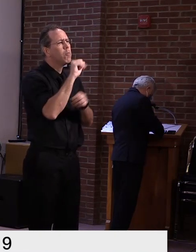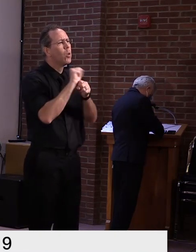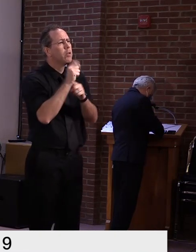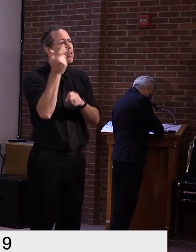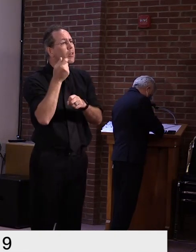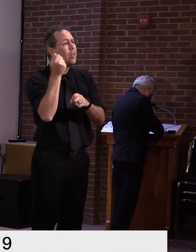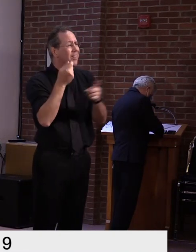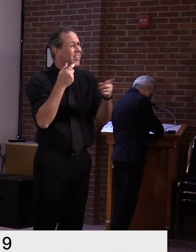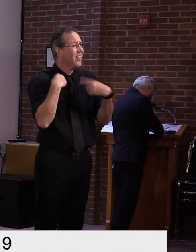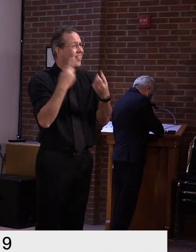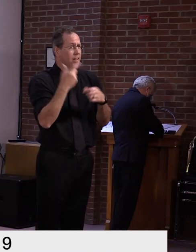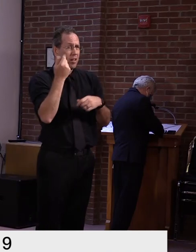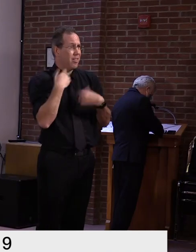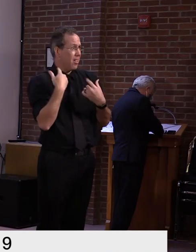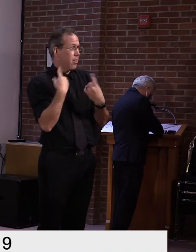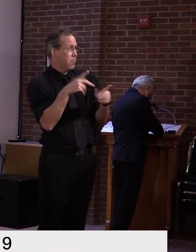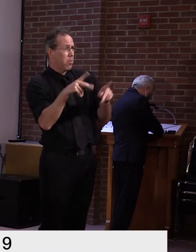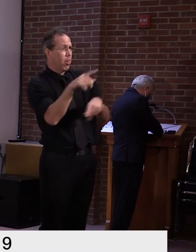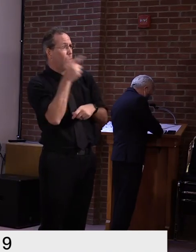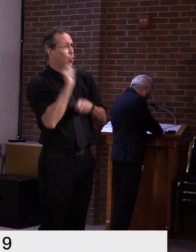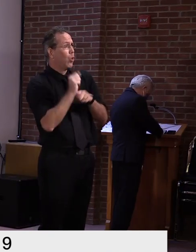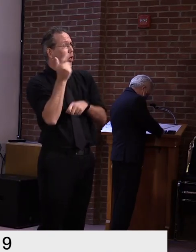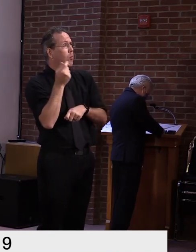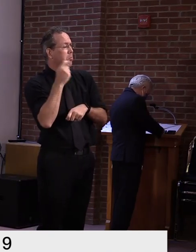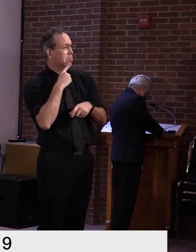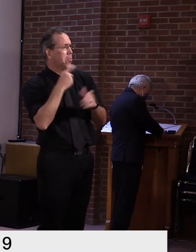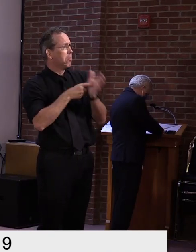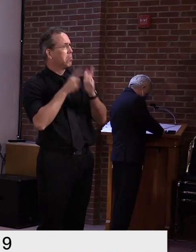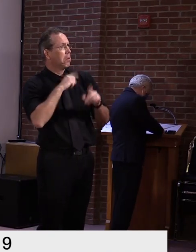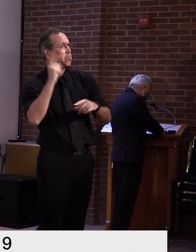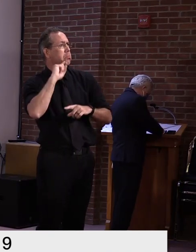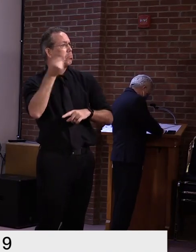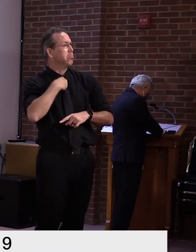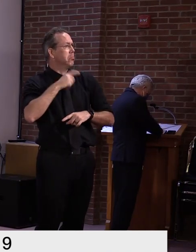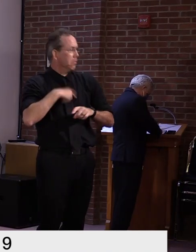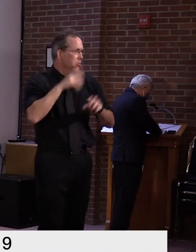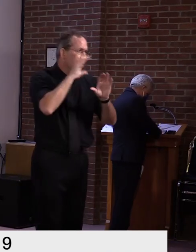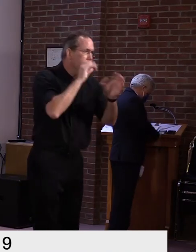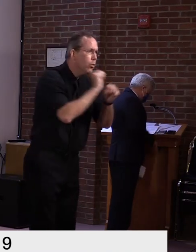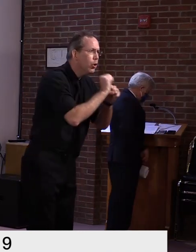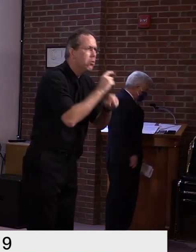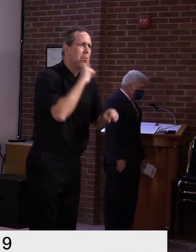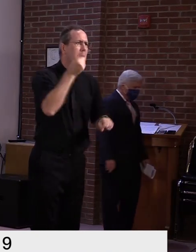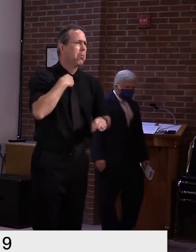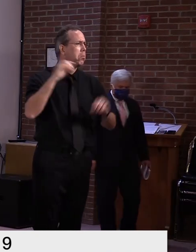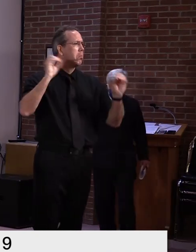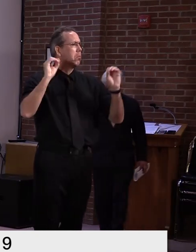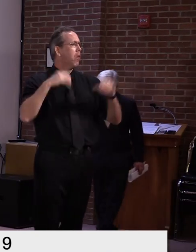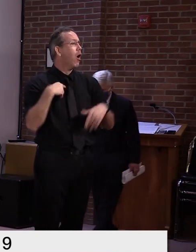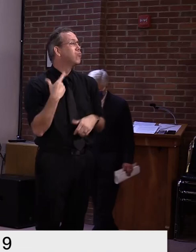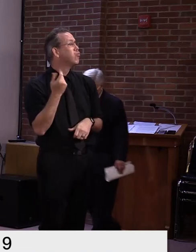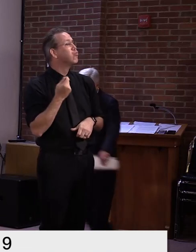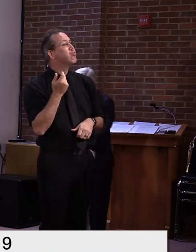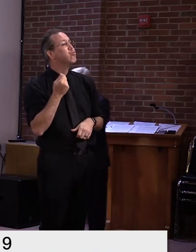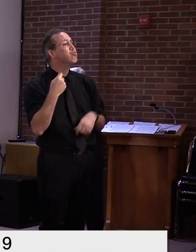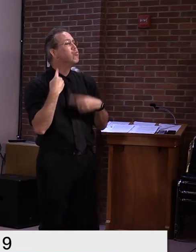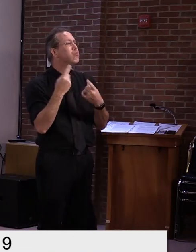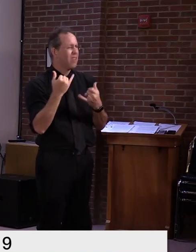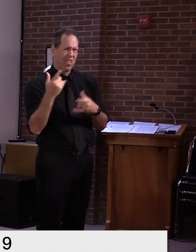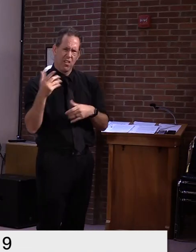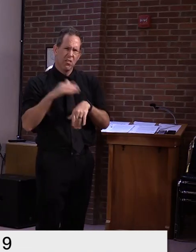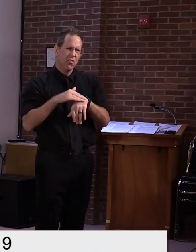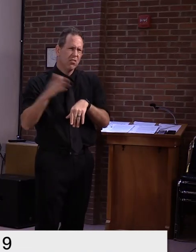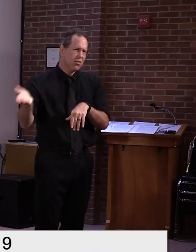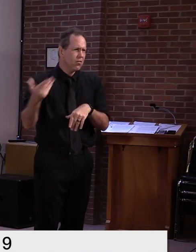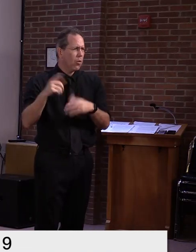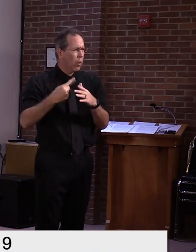available, and it doesn't come close to the number of people who are unemployed at this point in time. I think the last I had heard, as far